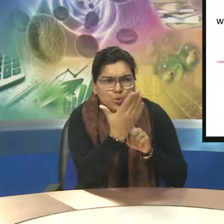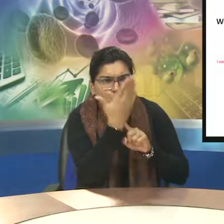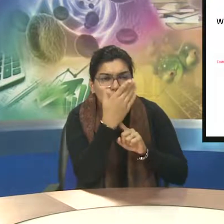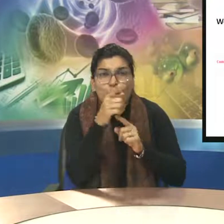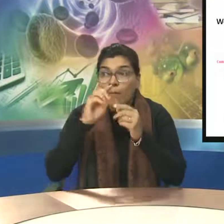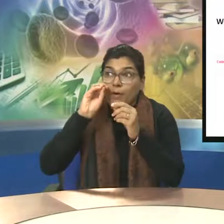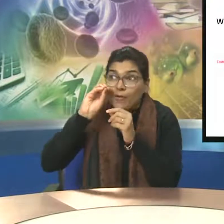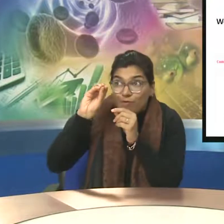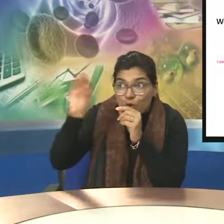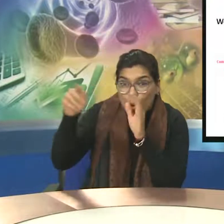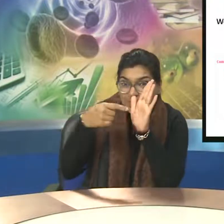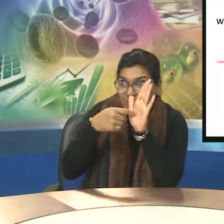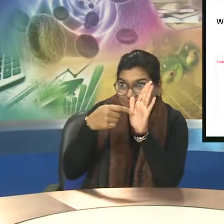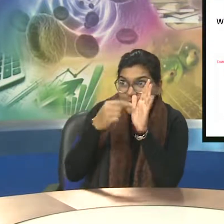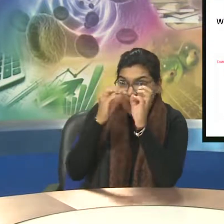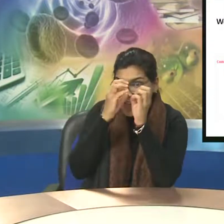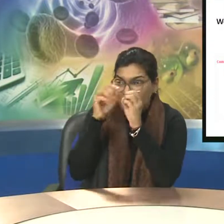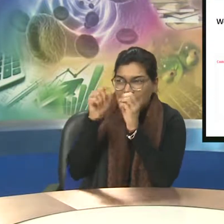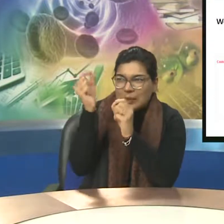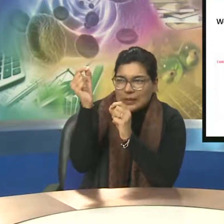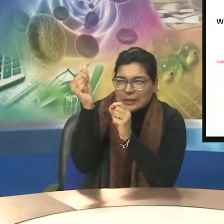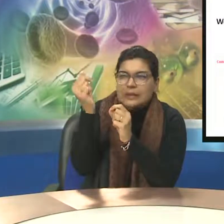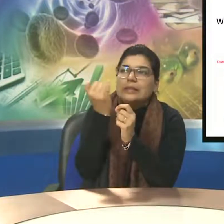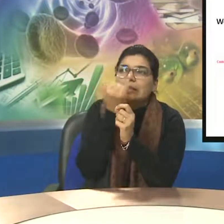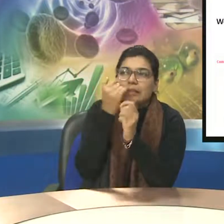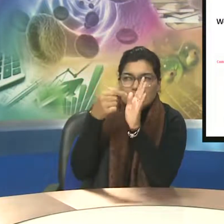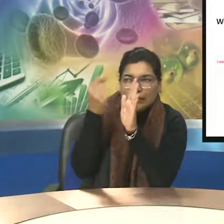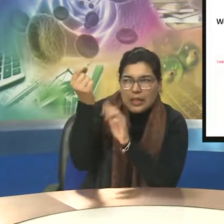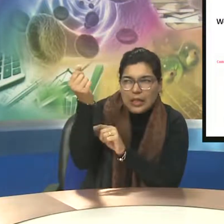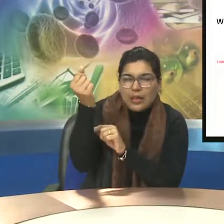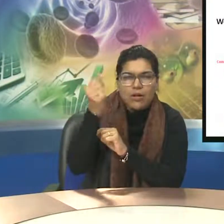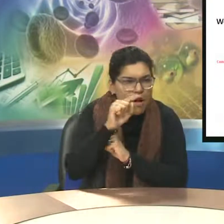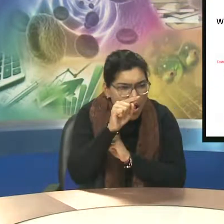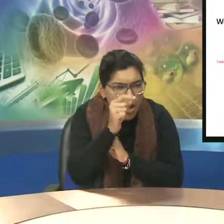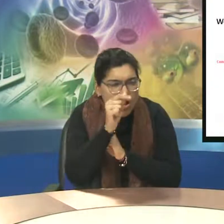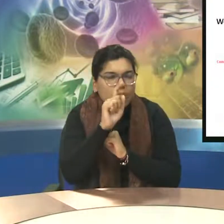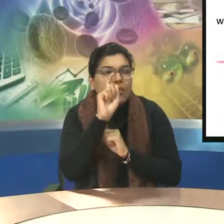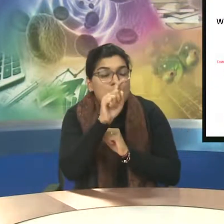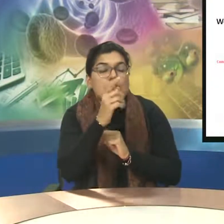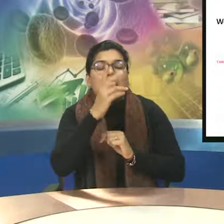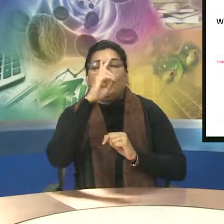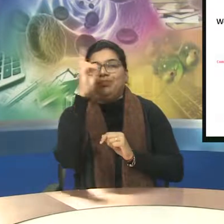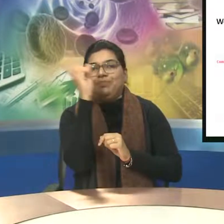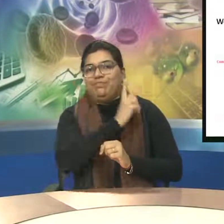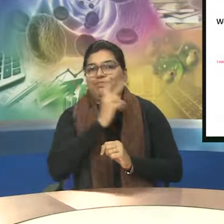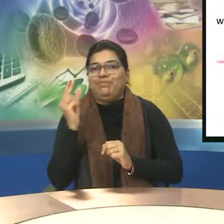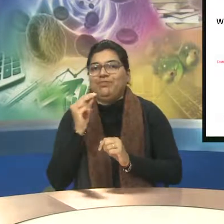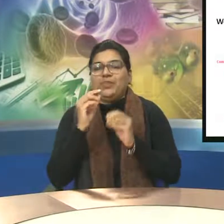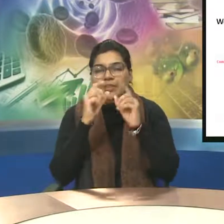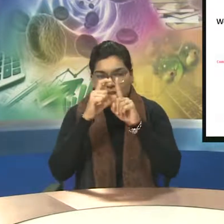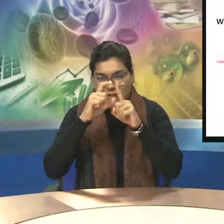the spelling of deer is D-E-A-R, and by mistake you have